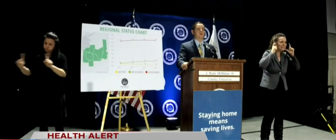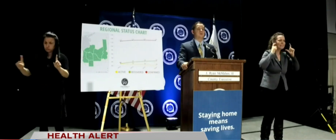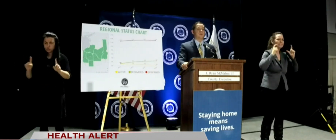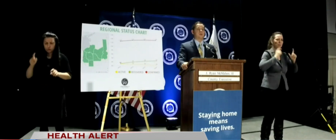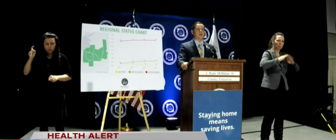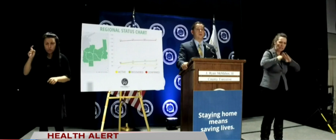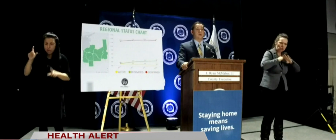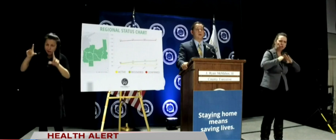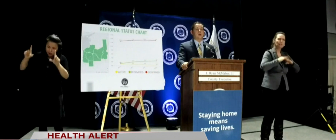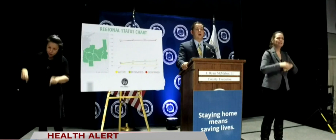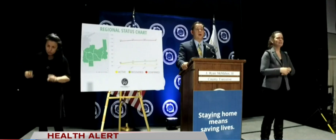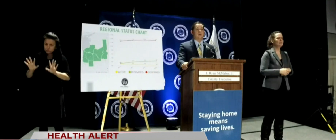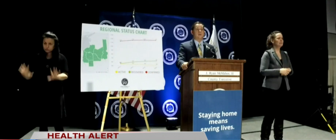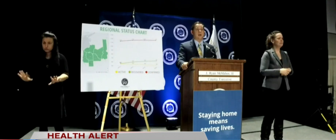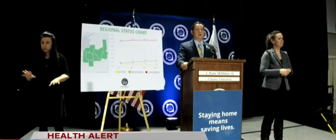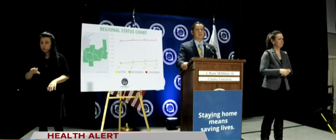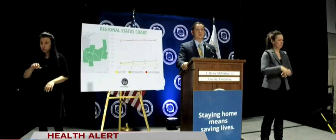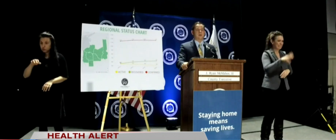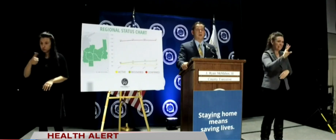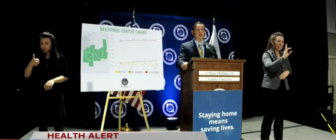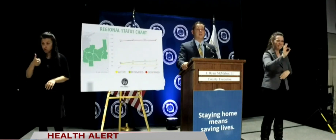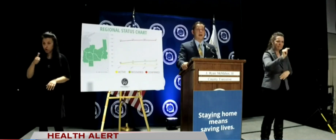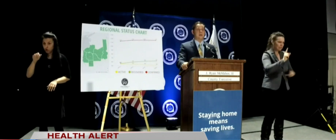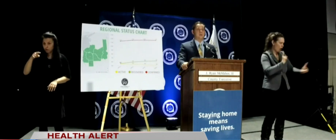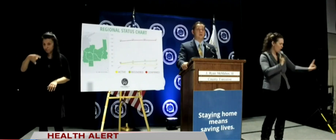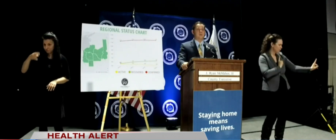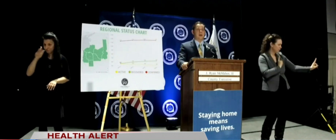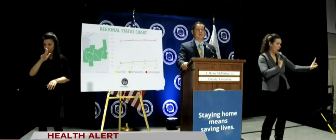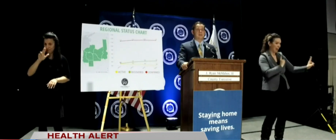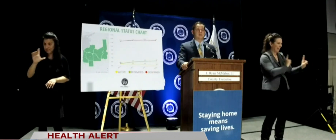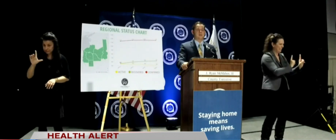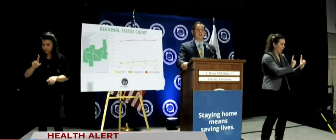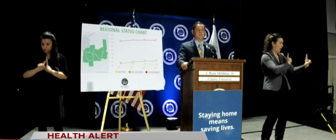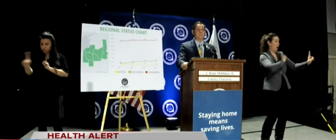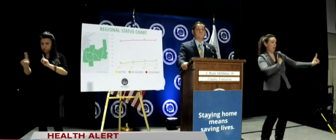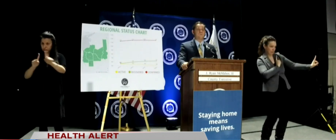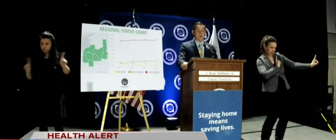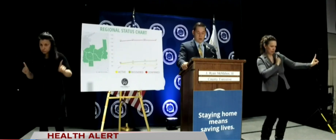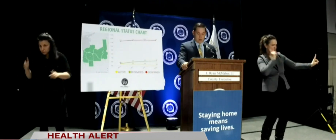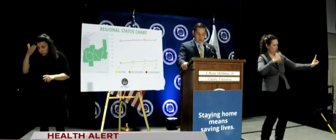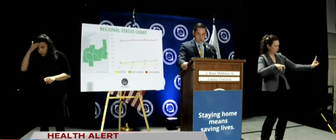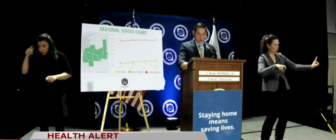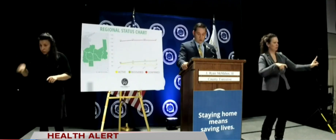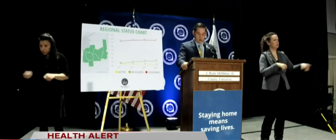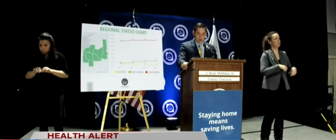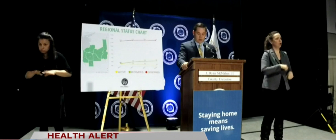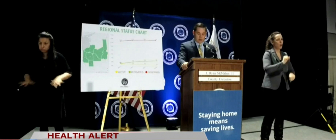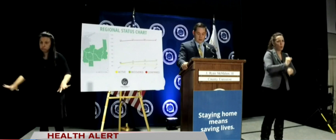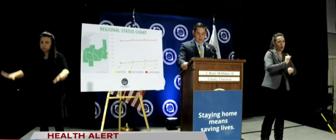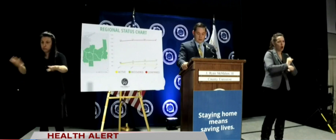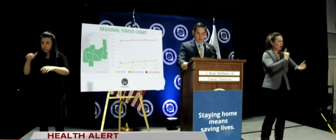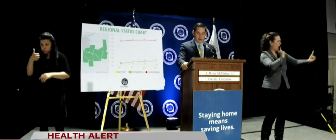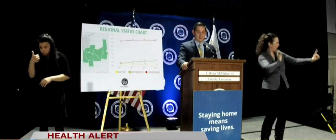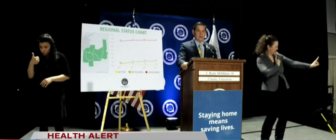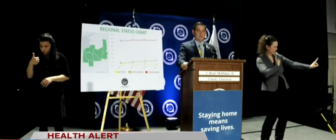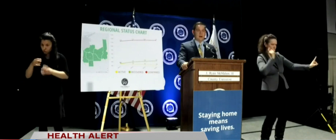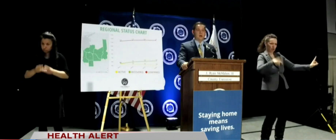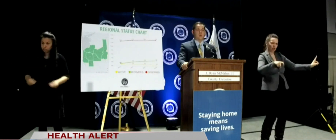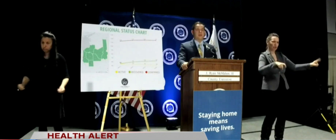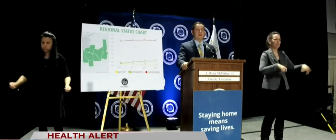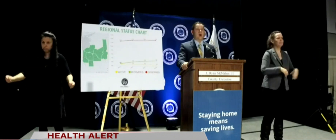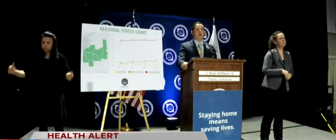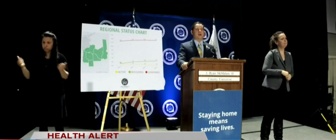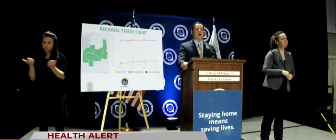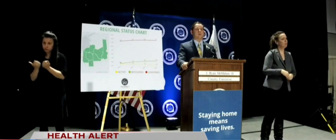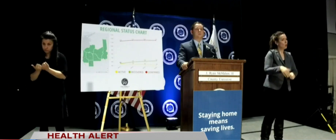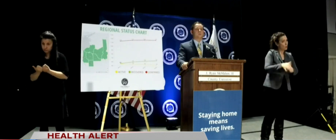6 feet from each other. The virus has a very hard time living past 6 feet. So the data is getting better.